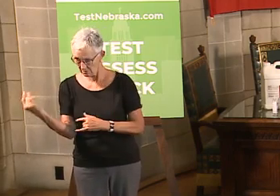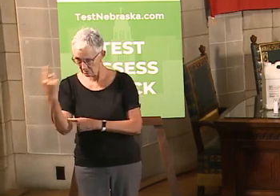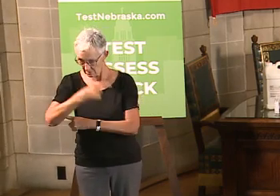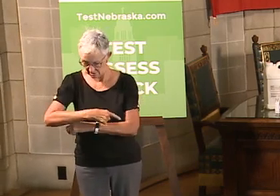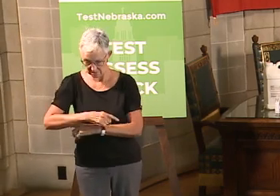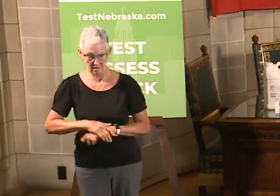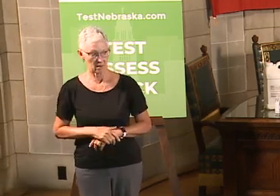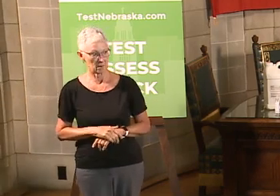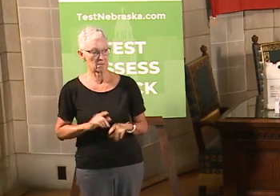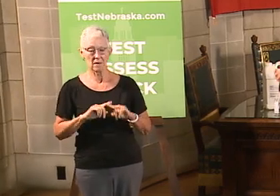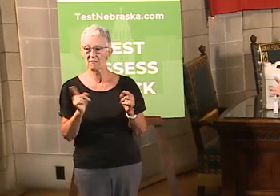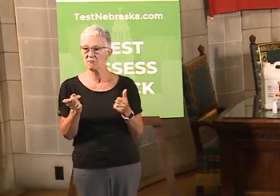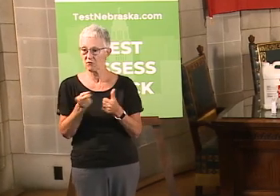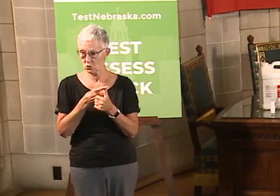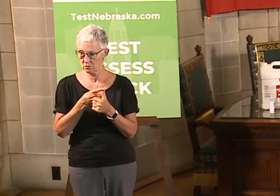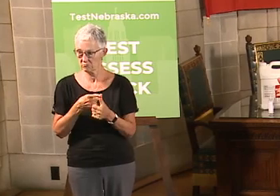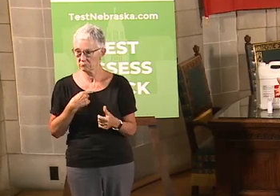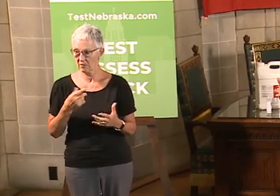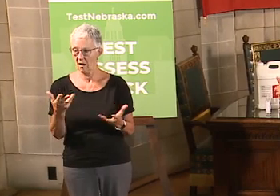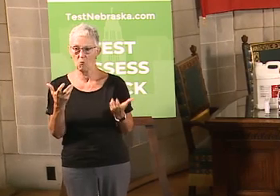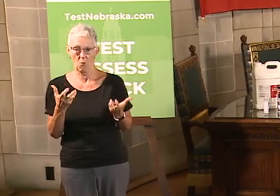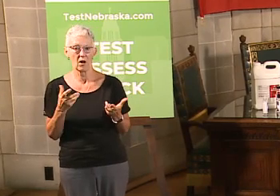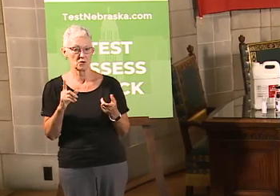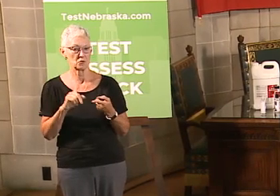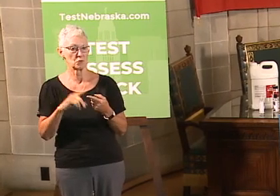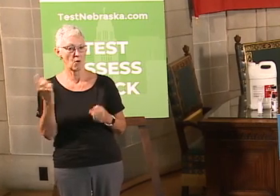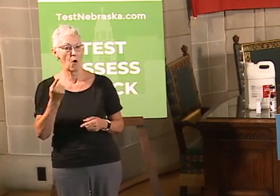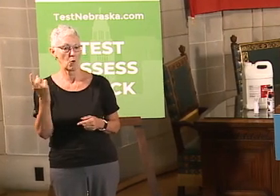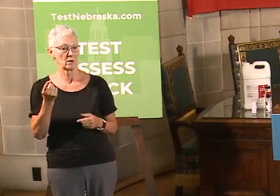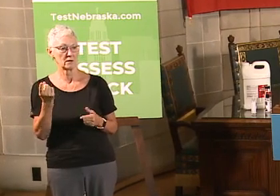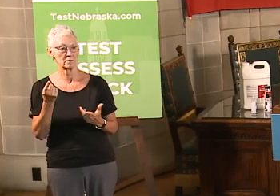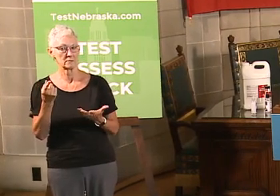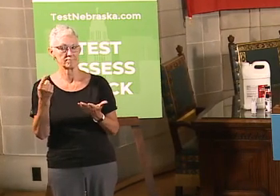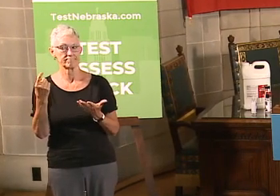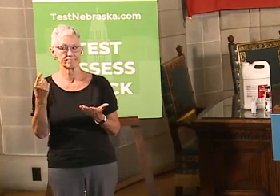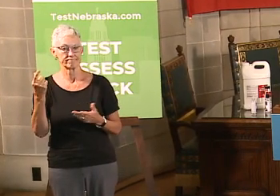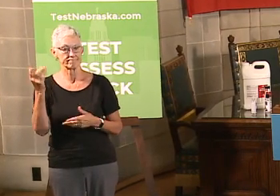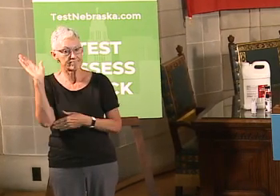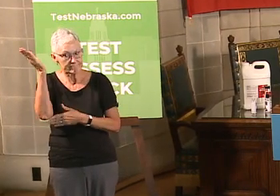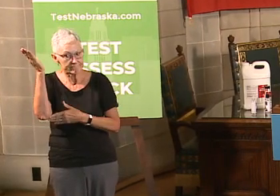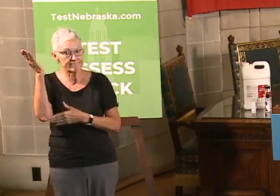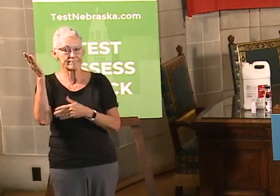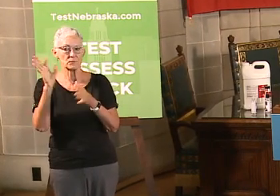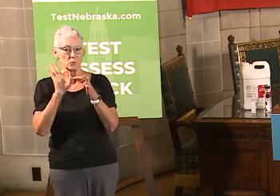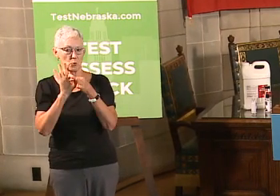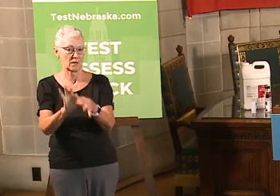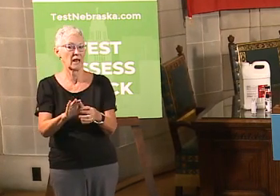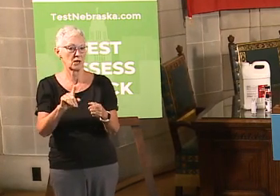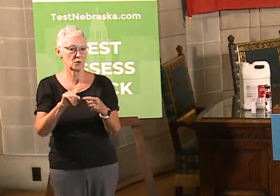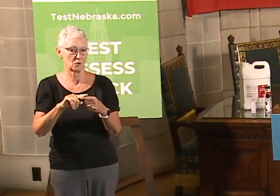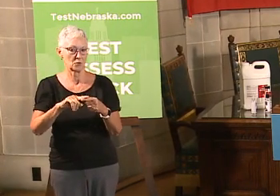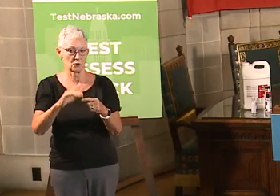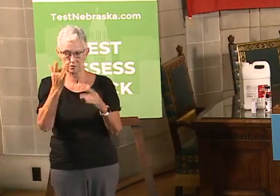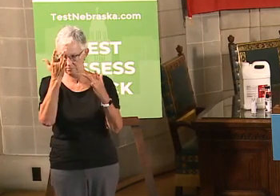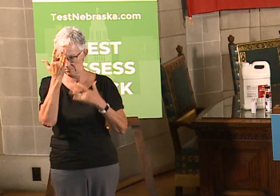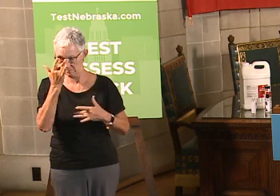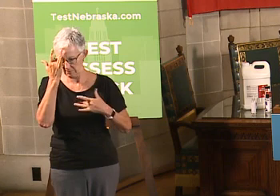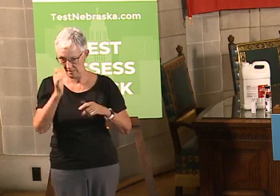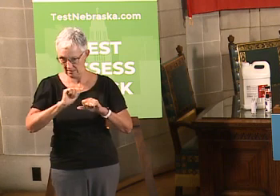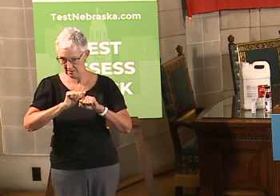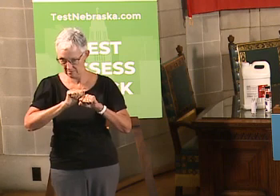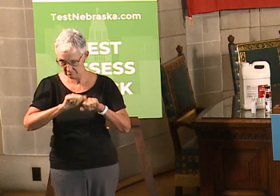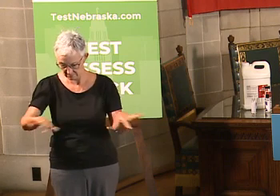want to cover just kind of what we generally cover with regard to the pandemic, to remind people that we want to continue to make sure you're following